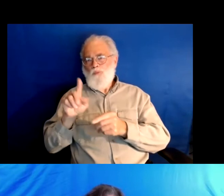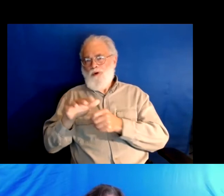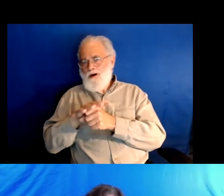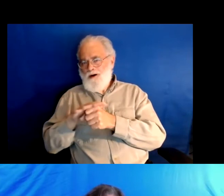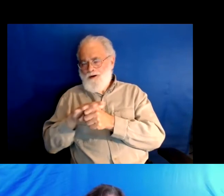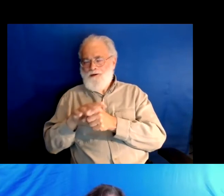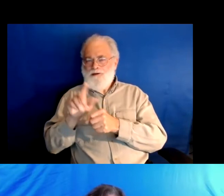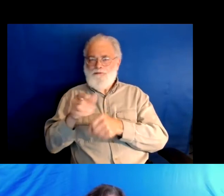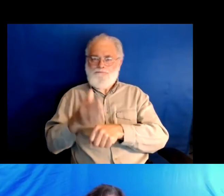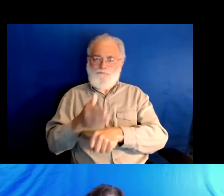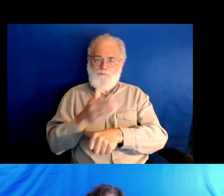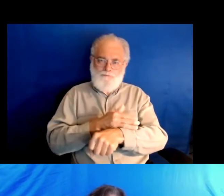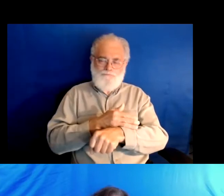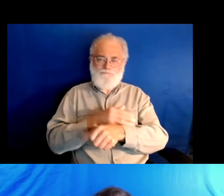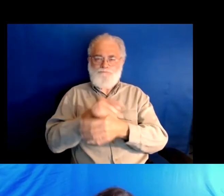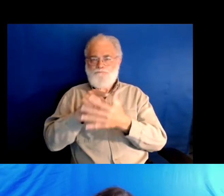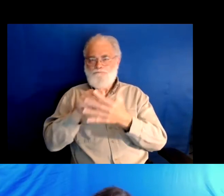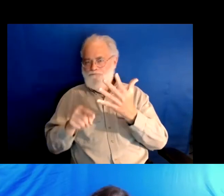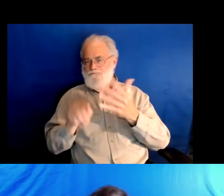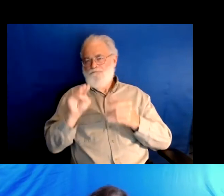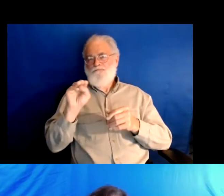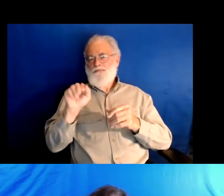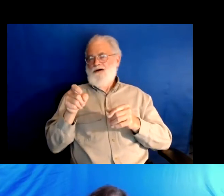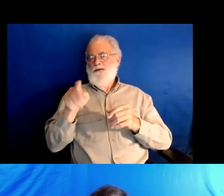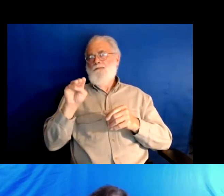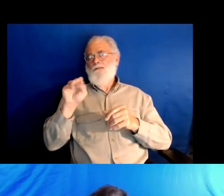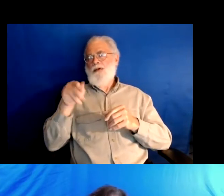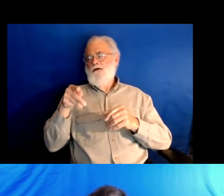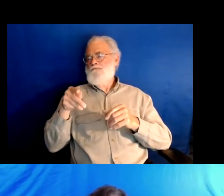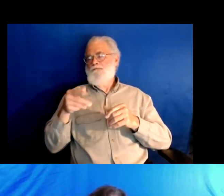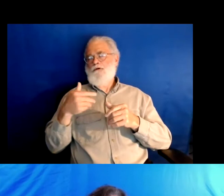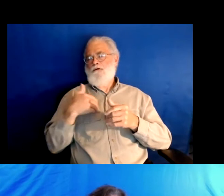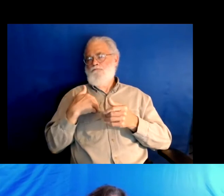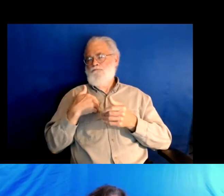MAP scores and what levels they're in and how to improve.